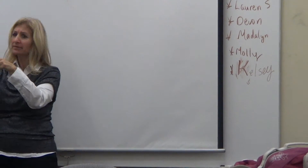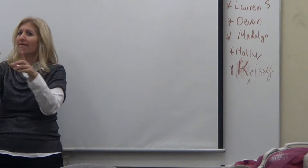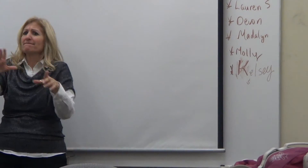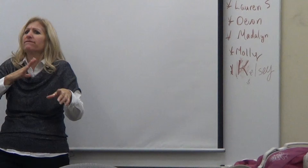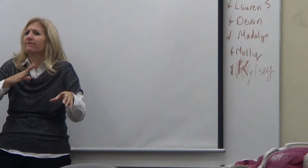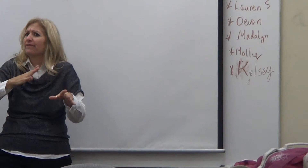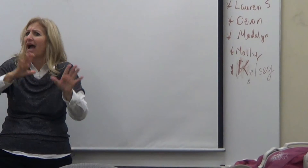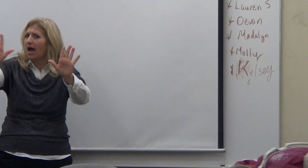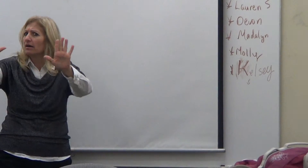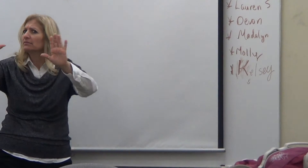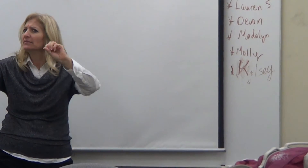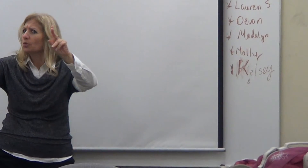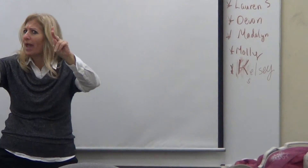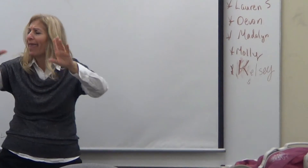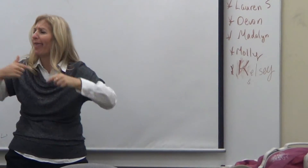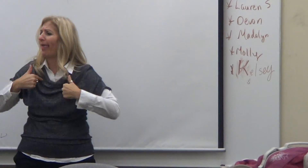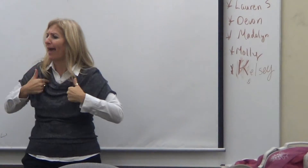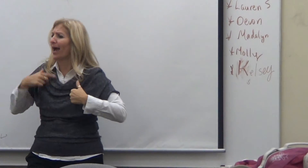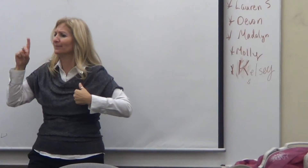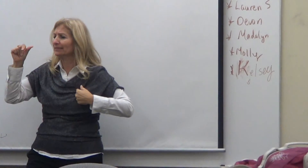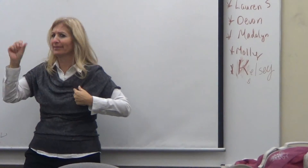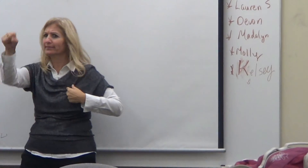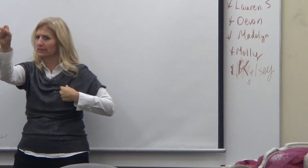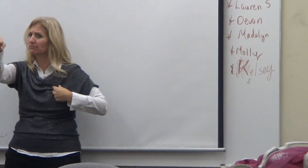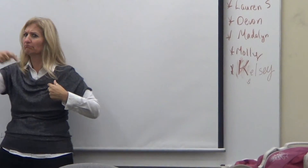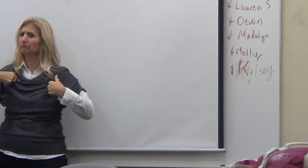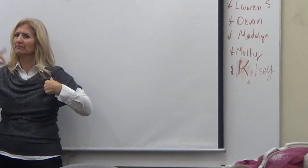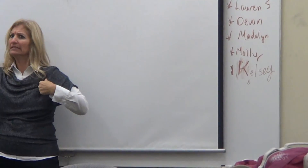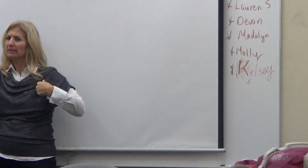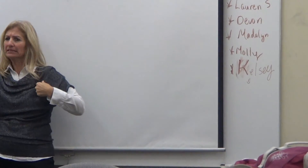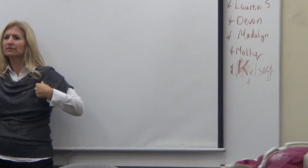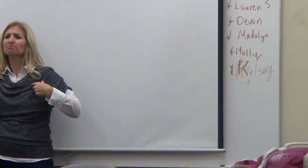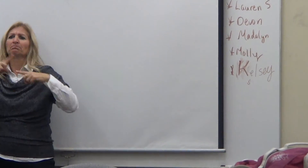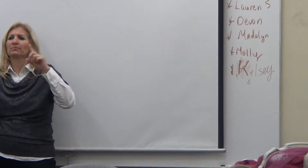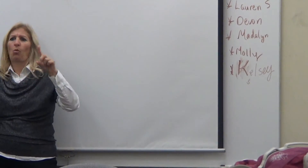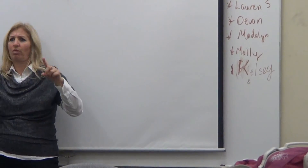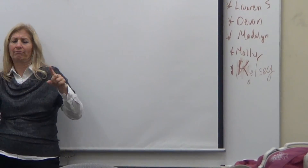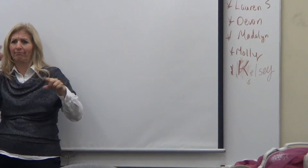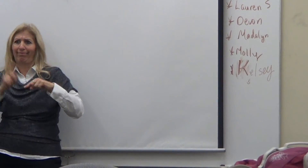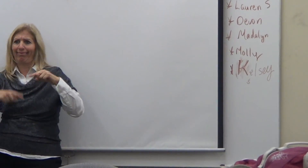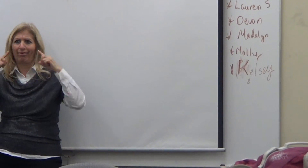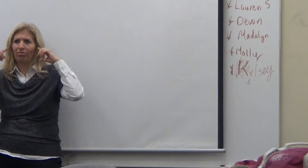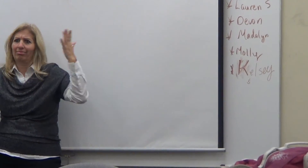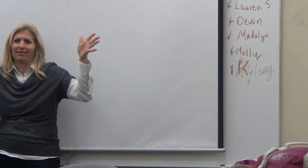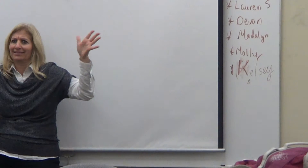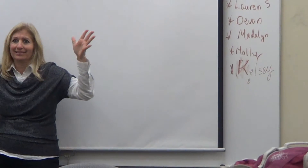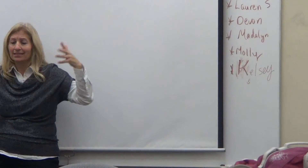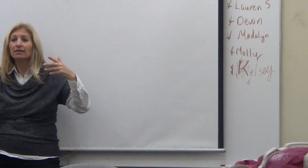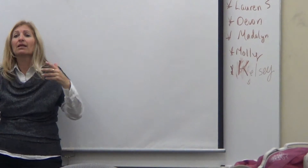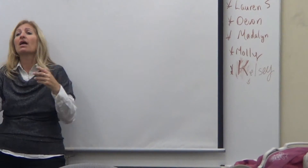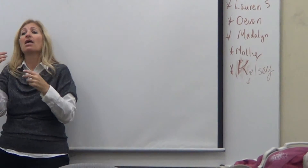We get labeled as people with a disability, and that's okay. I acknowledge that I have a disability. I can't hear.